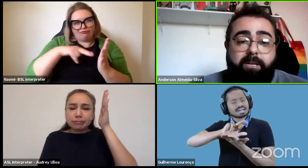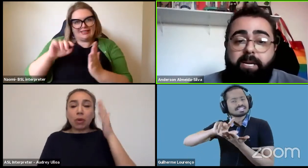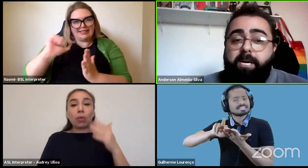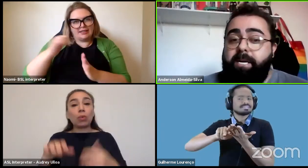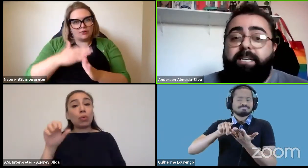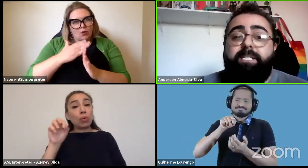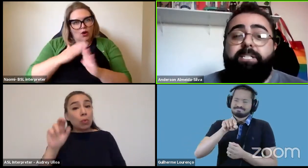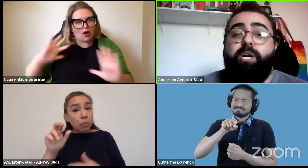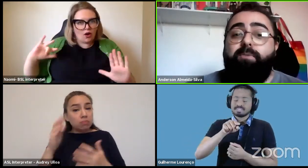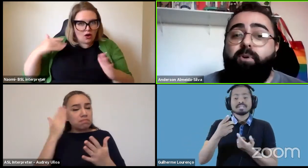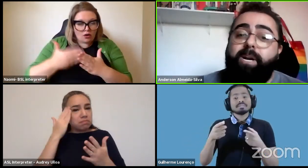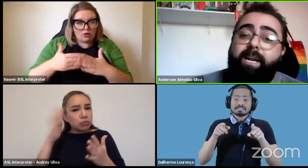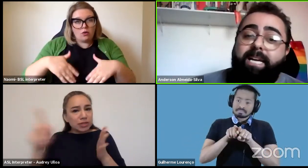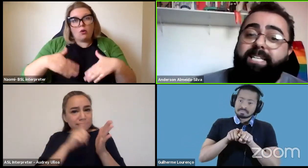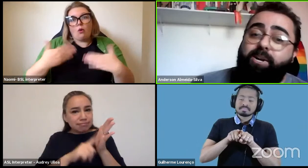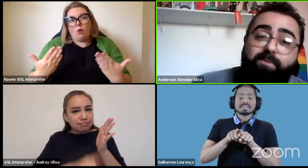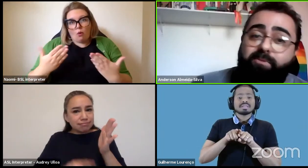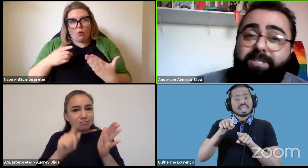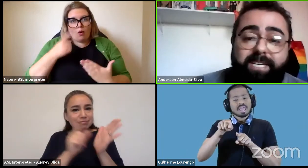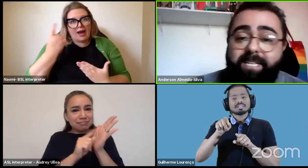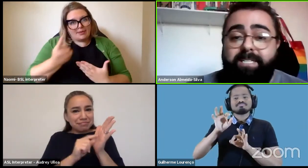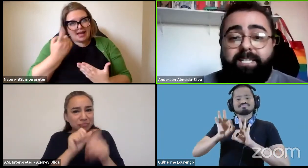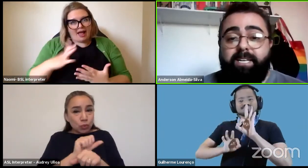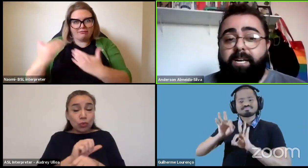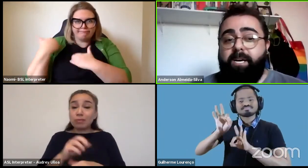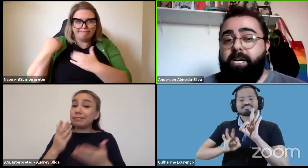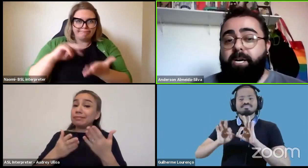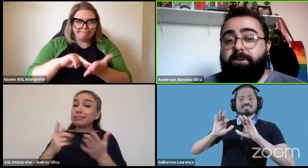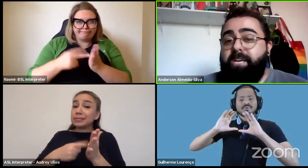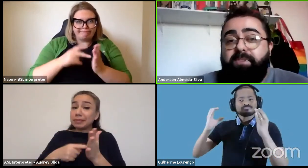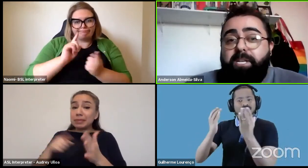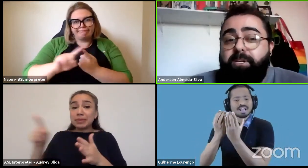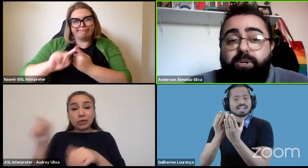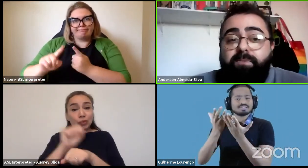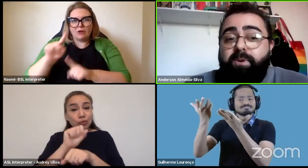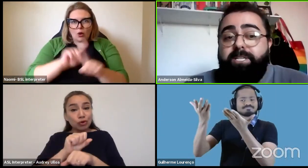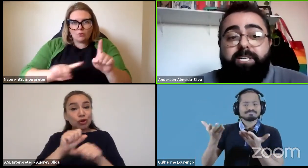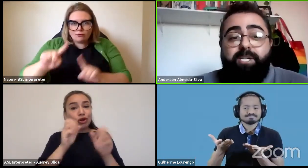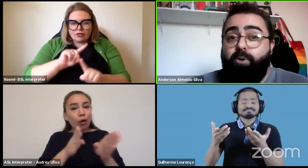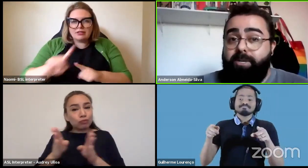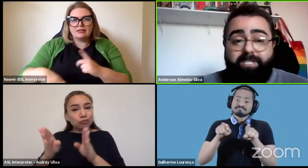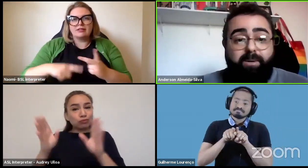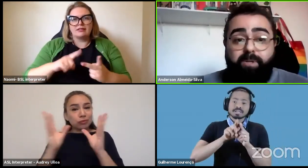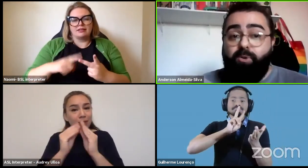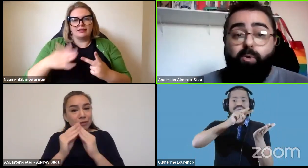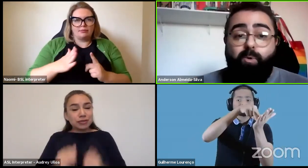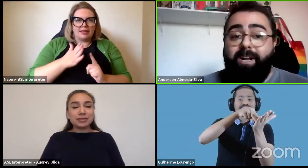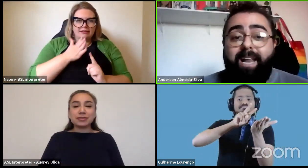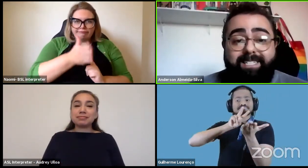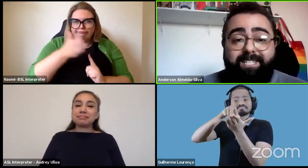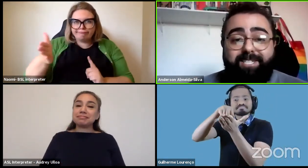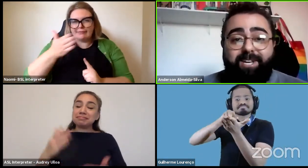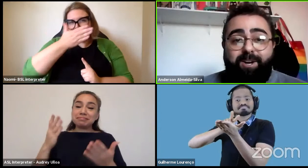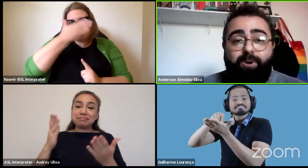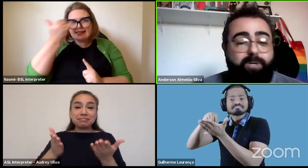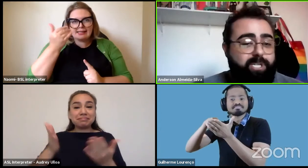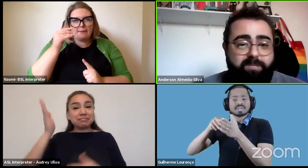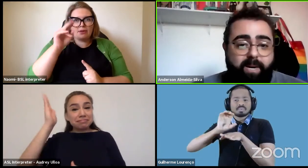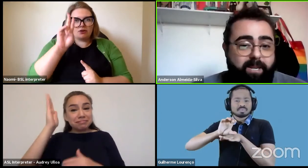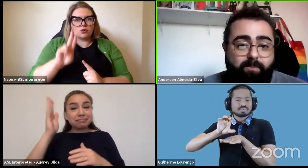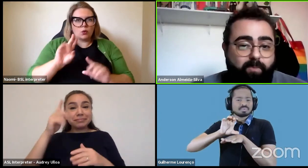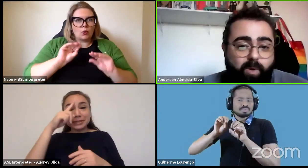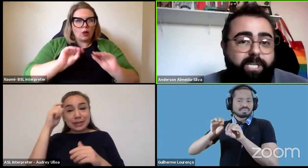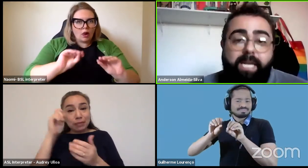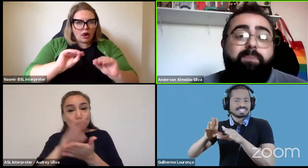is in the duty of organizing conferences, giving university or summer school classes, or